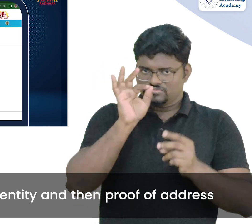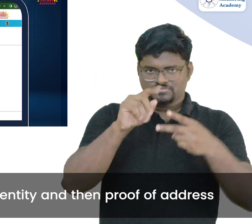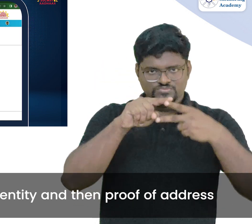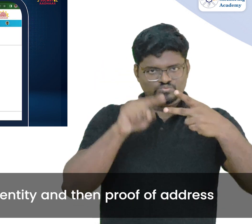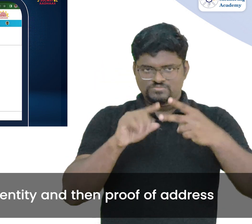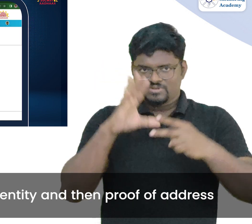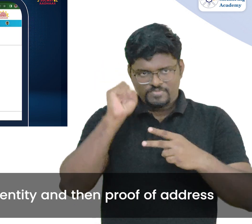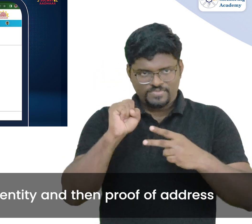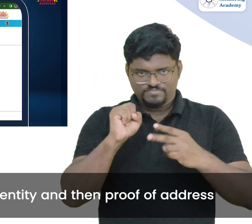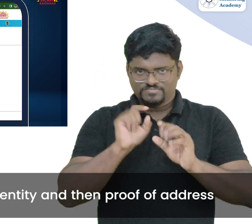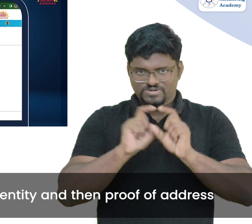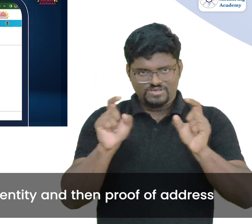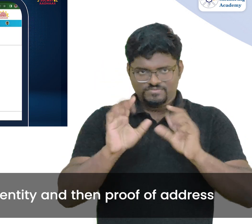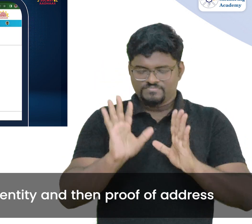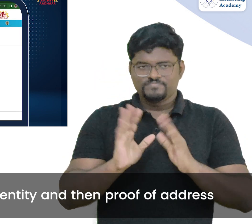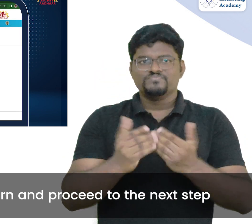address.